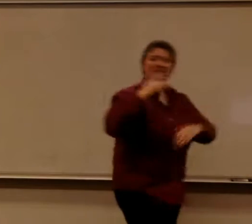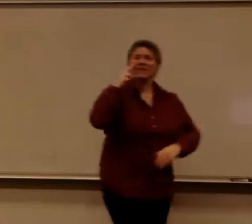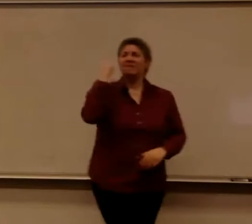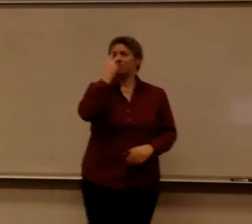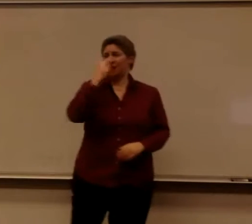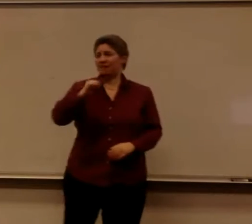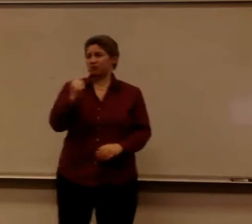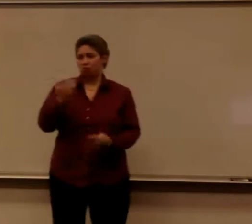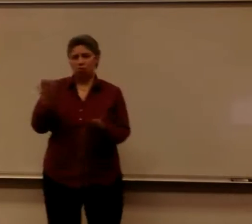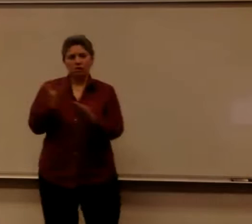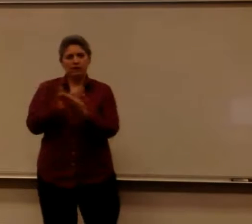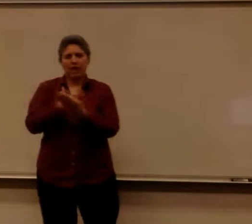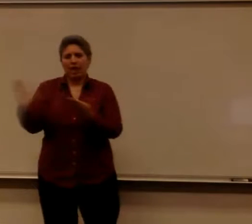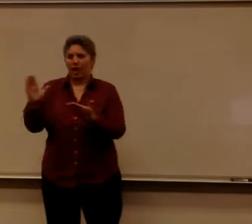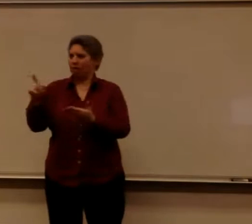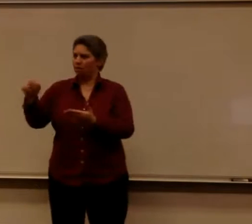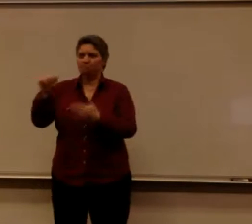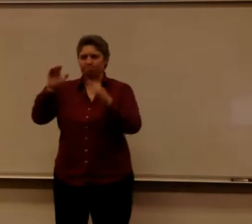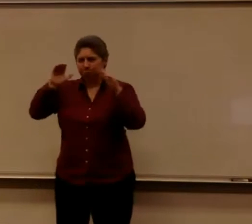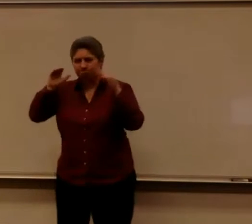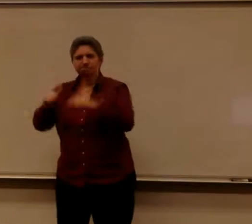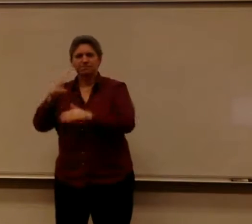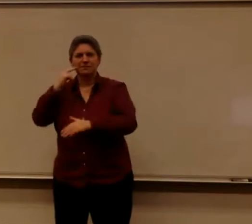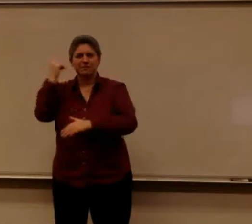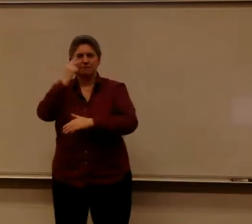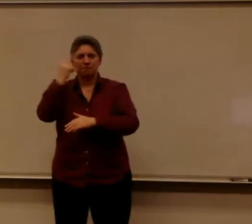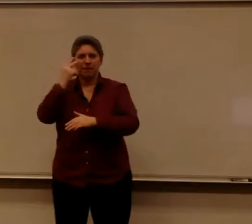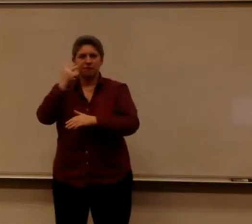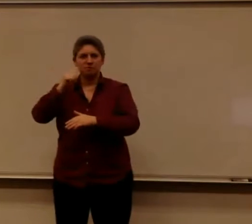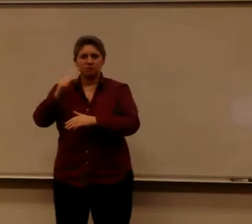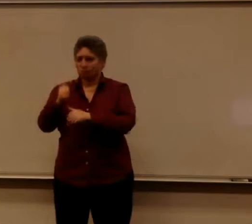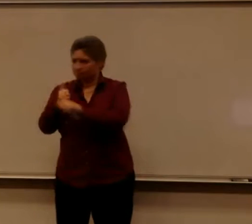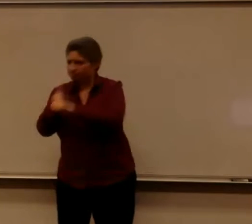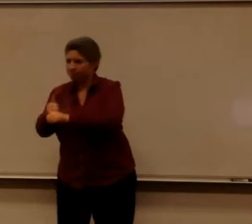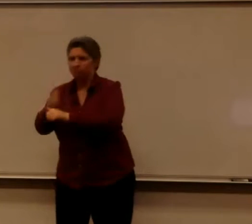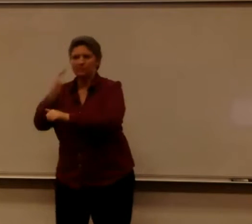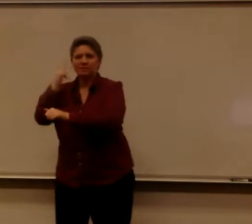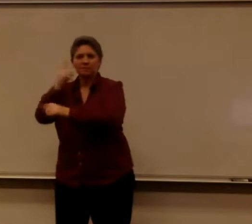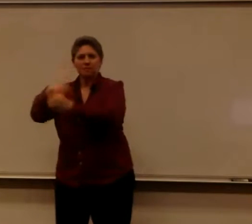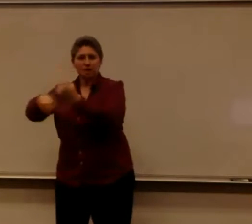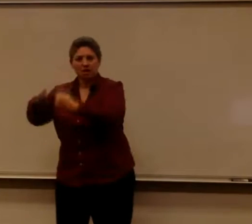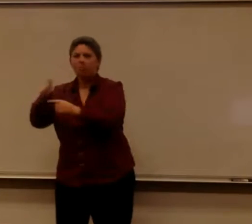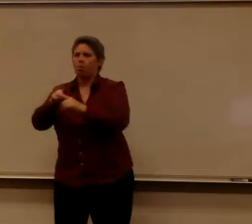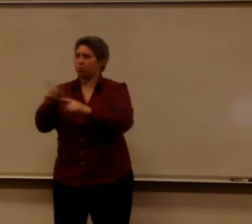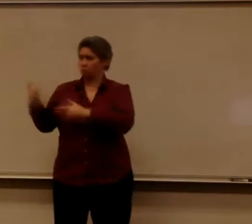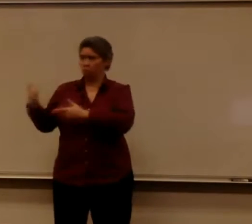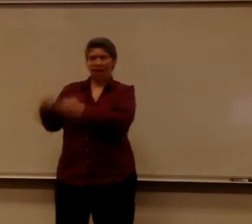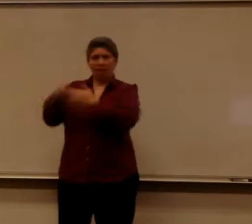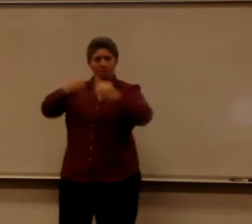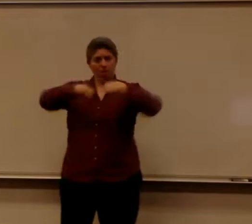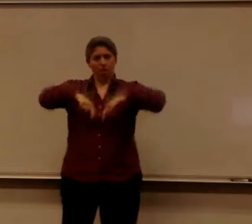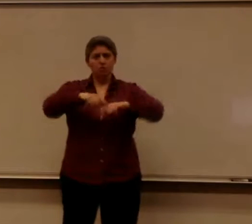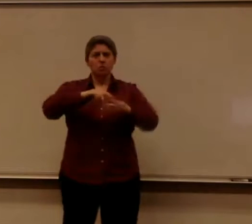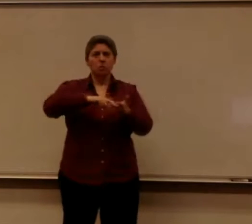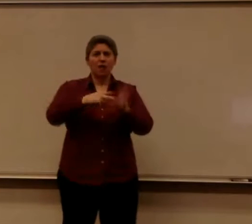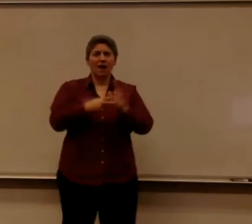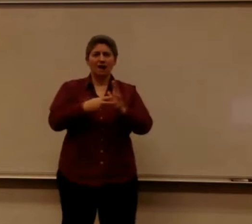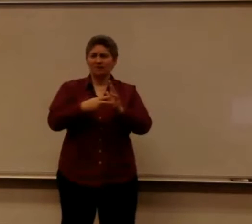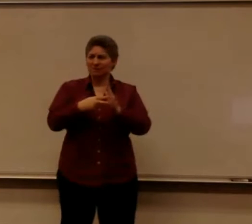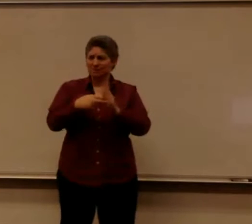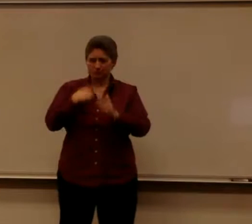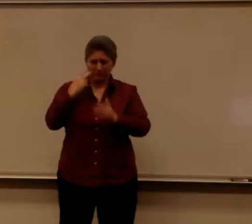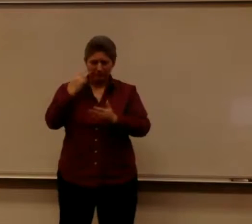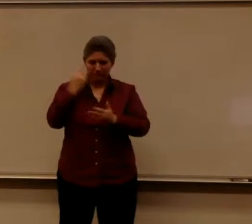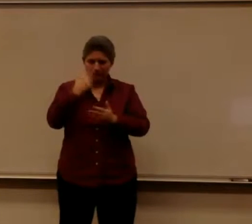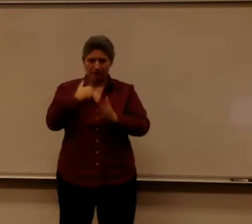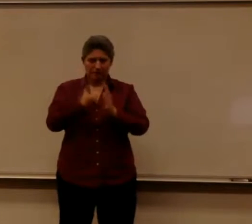that and sharing that information. Deafblind Scotland, we have a very clear remit for deafblind ESL users, but they also